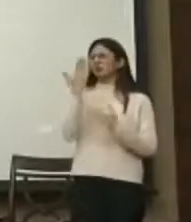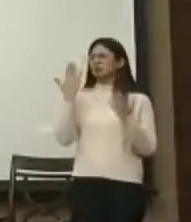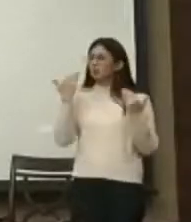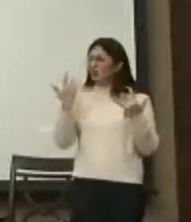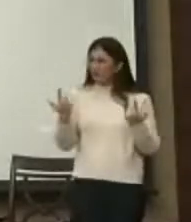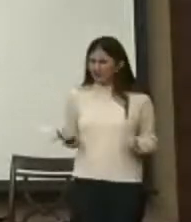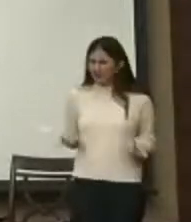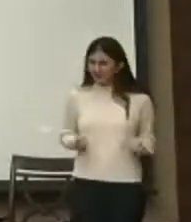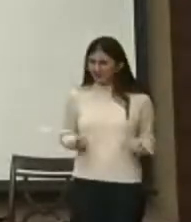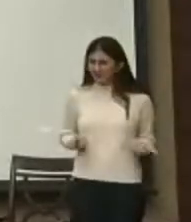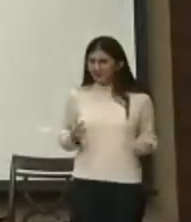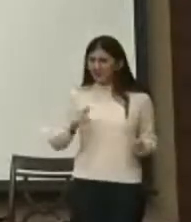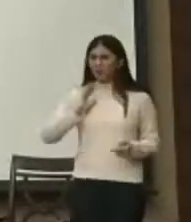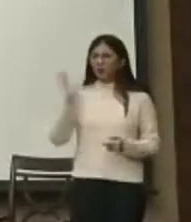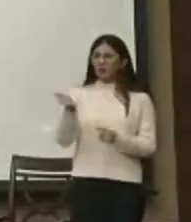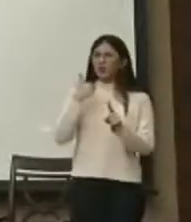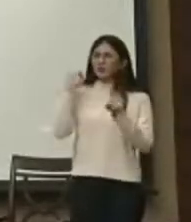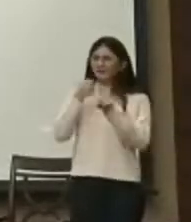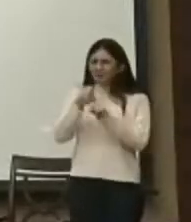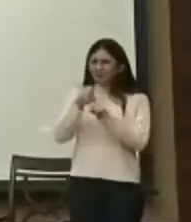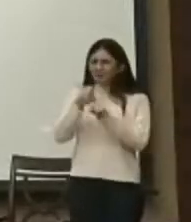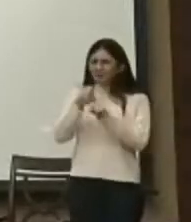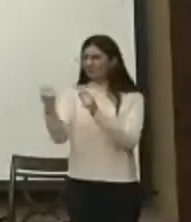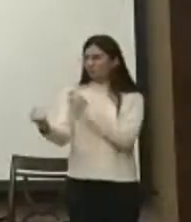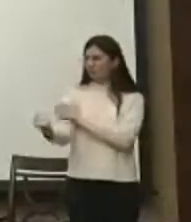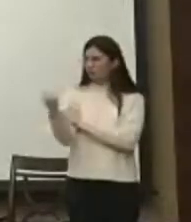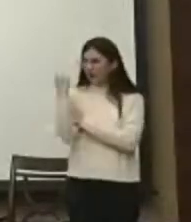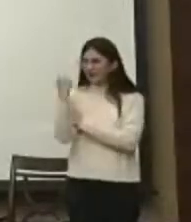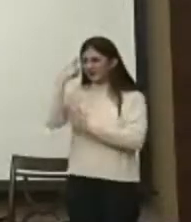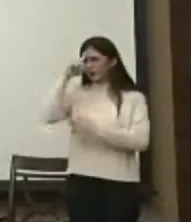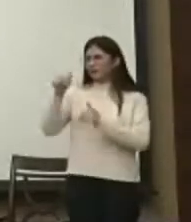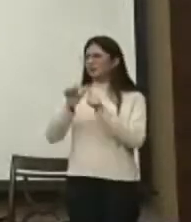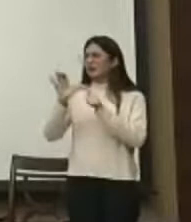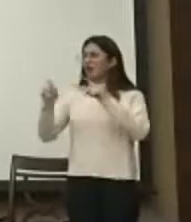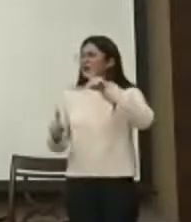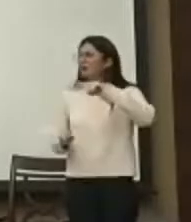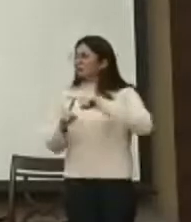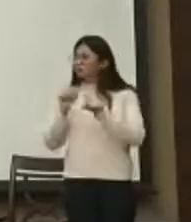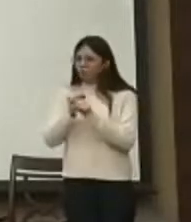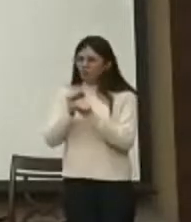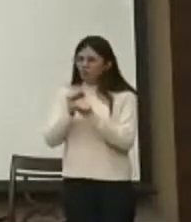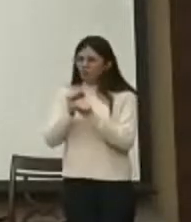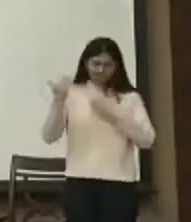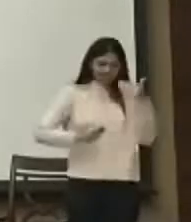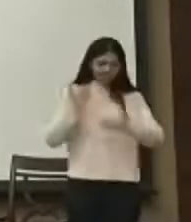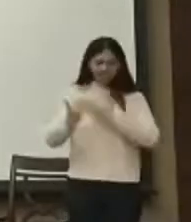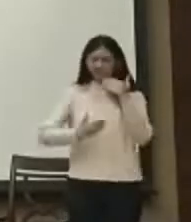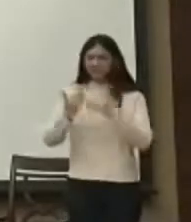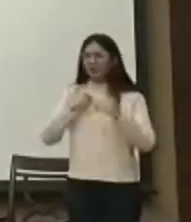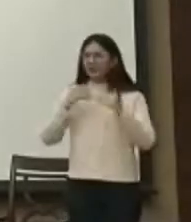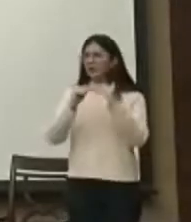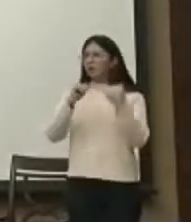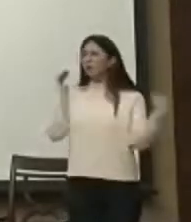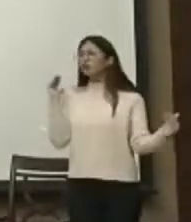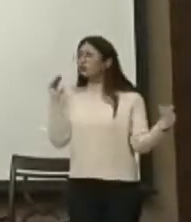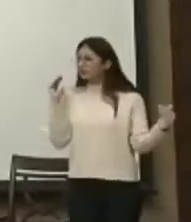by effectively implementing the rights enshrined under the Act and working towards a substantive equality.